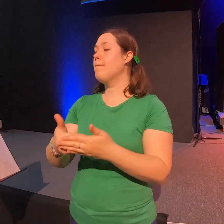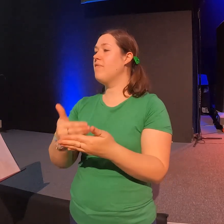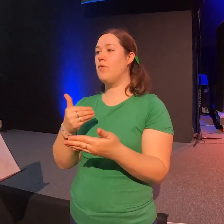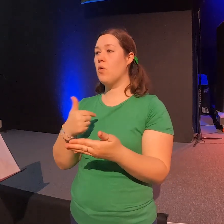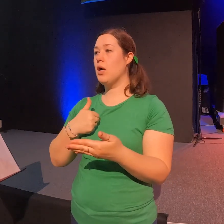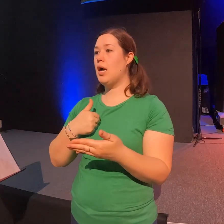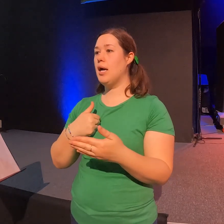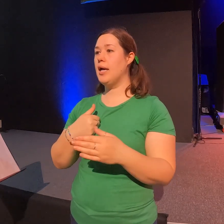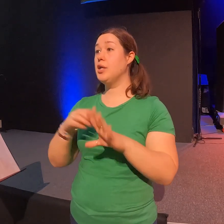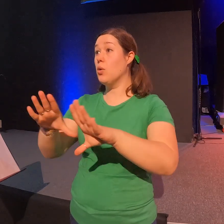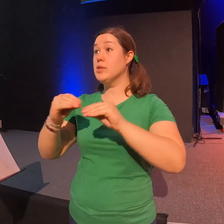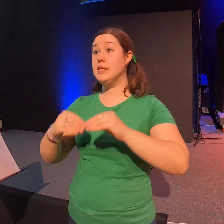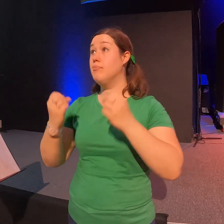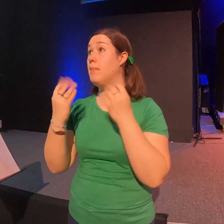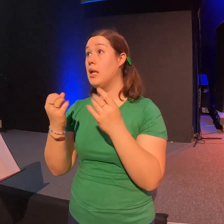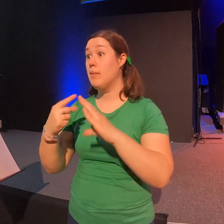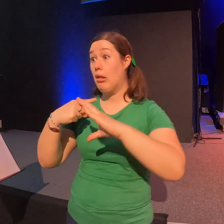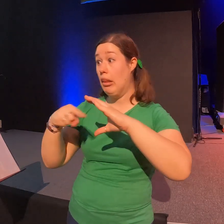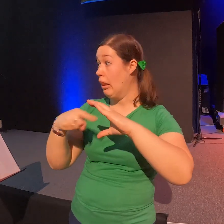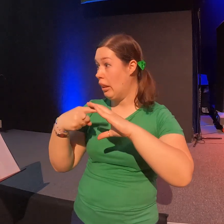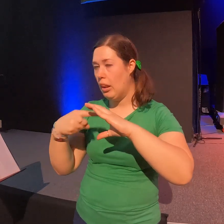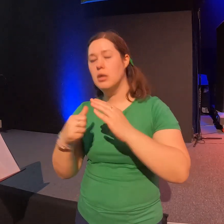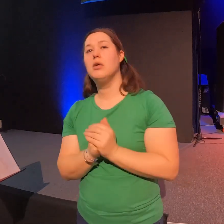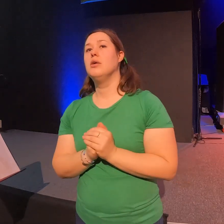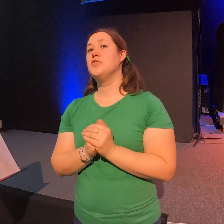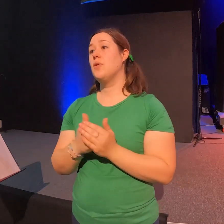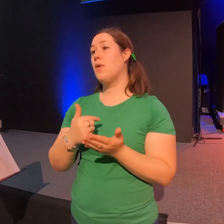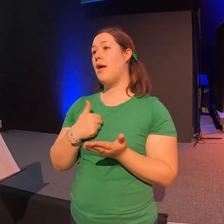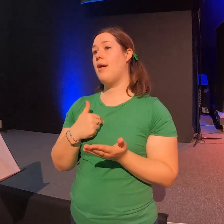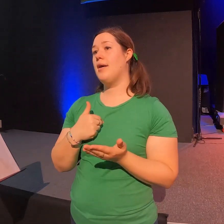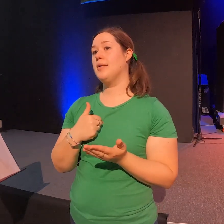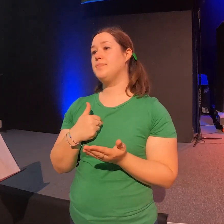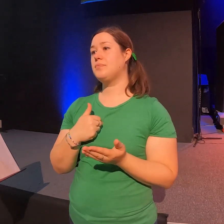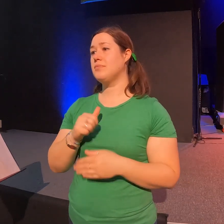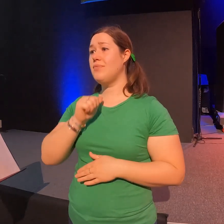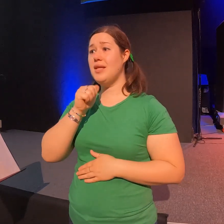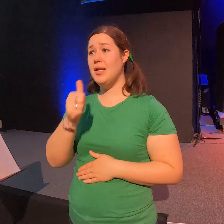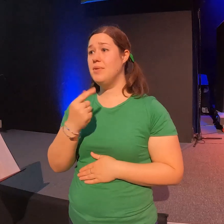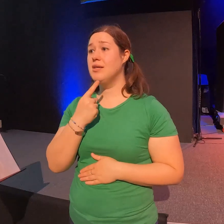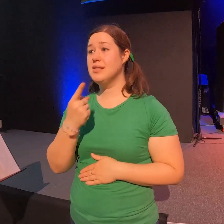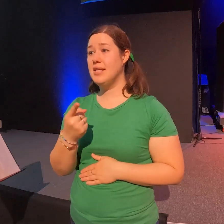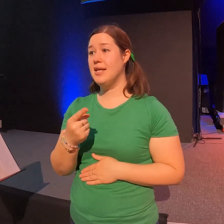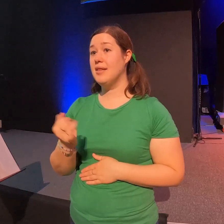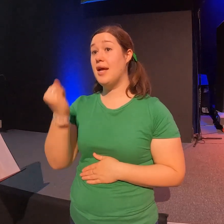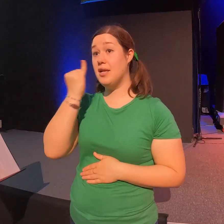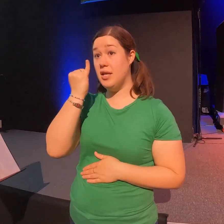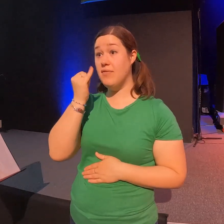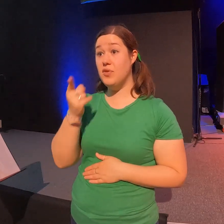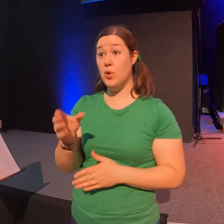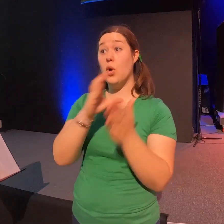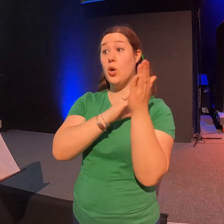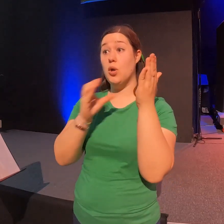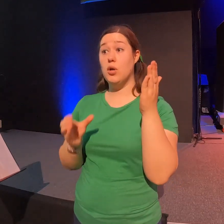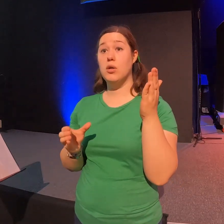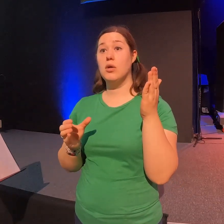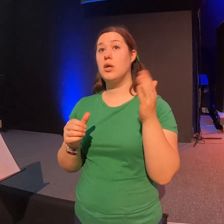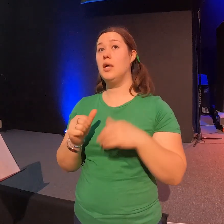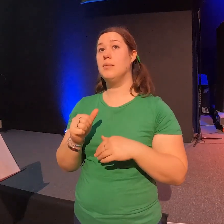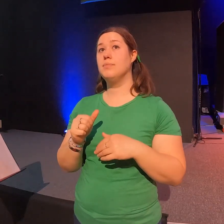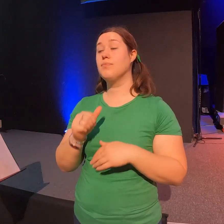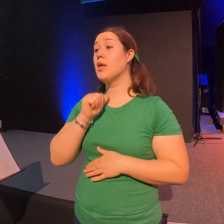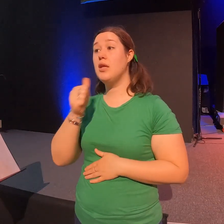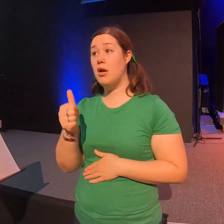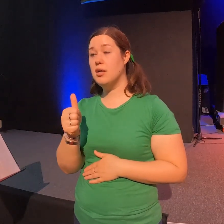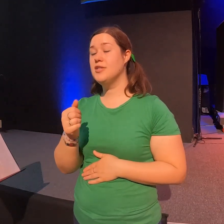you must attend church, I am not saying that if you're not a Christian, you have to go to church. If you're of a different religion, you're